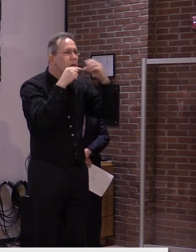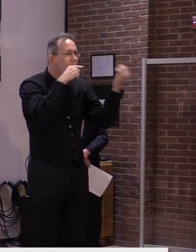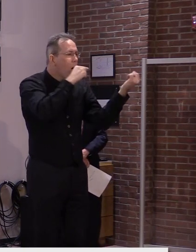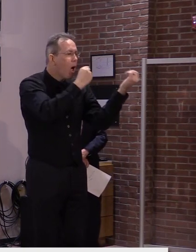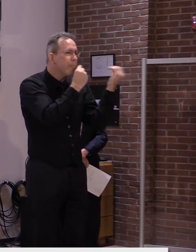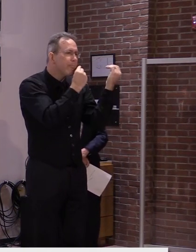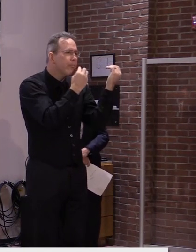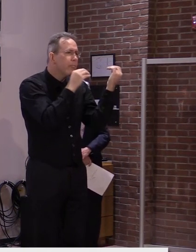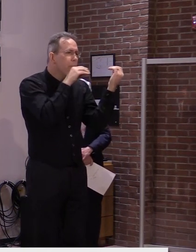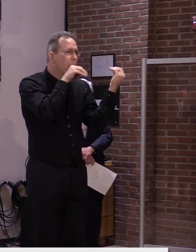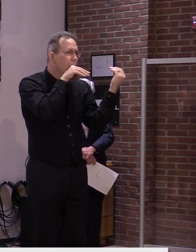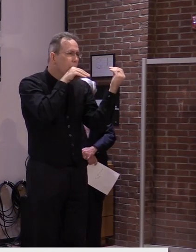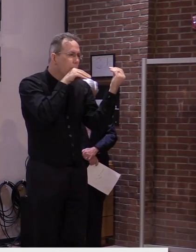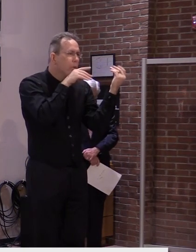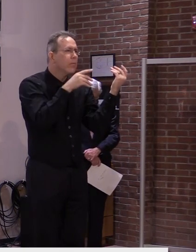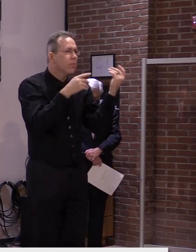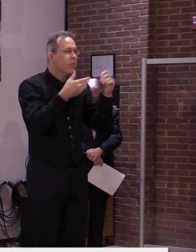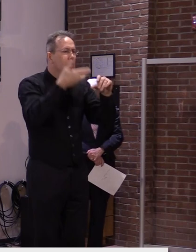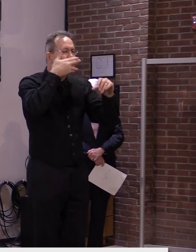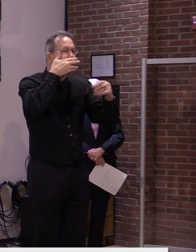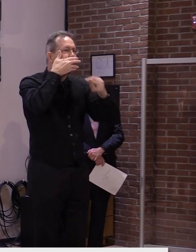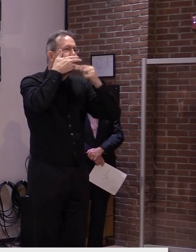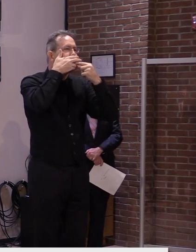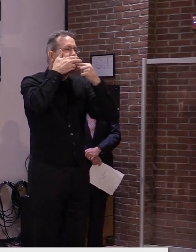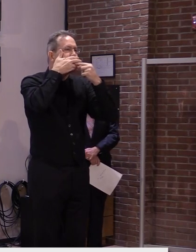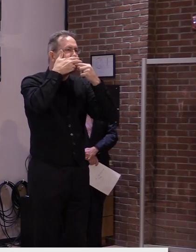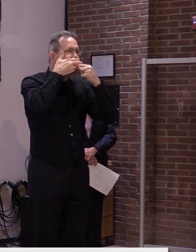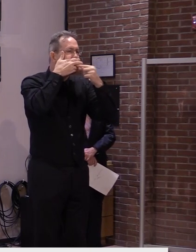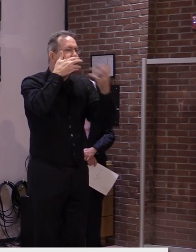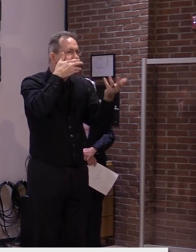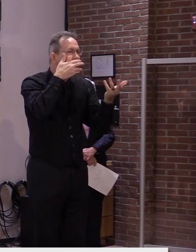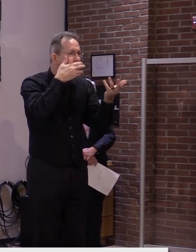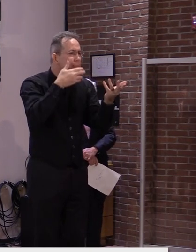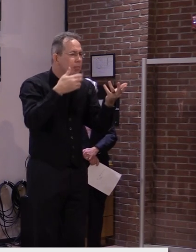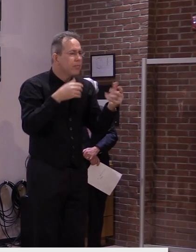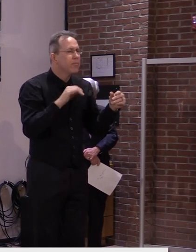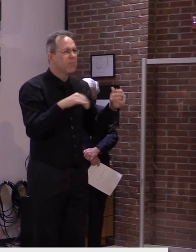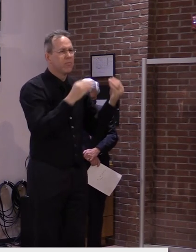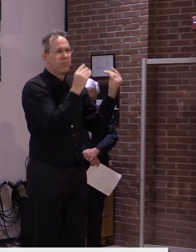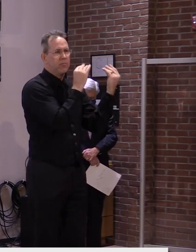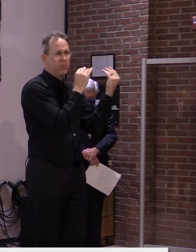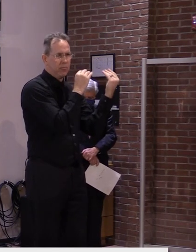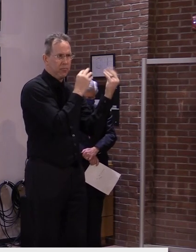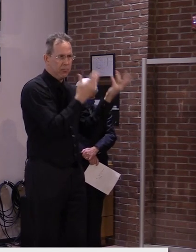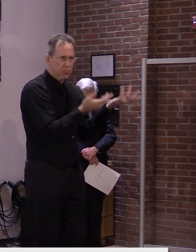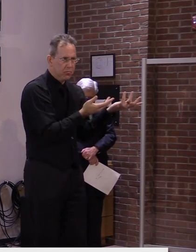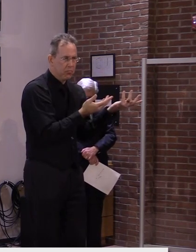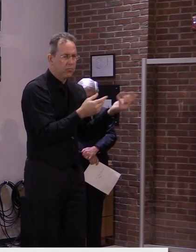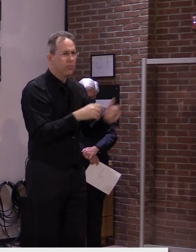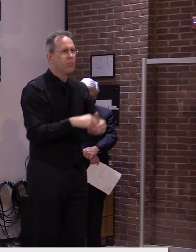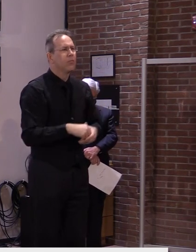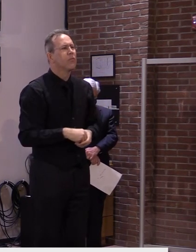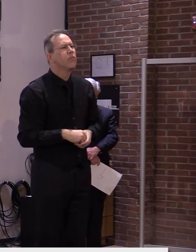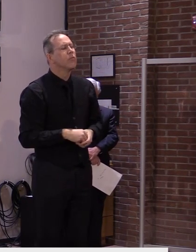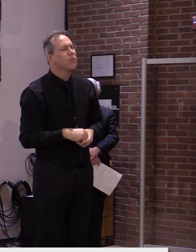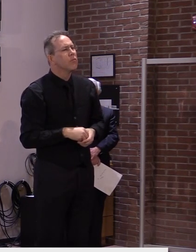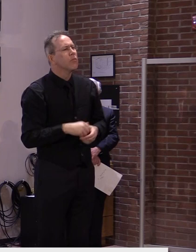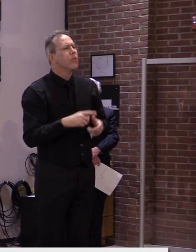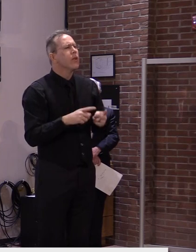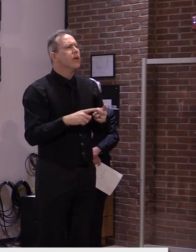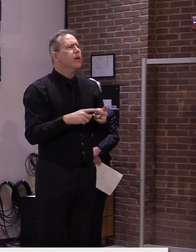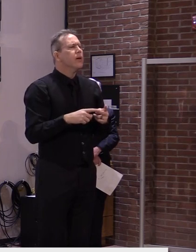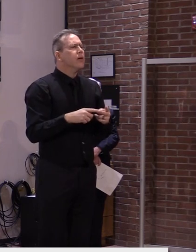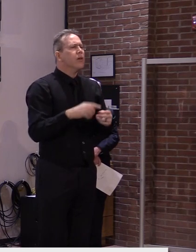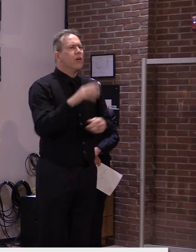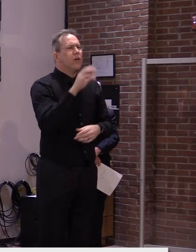mask. Woodwind and brass instruments will be required to have a multi-layer bell cover with a middle layer consisting of a MERV